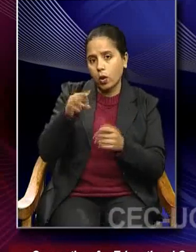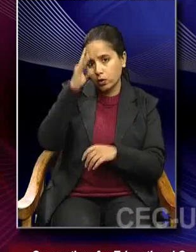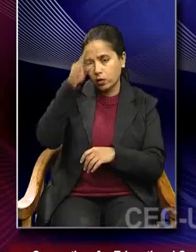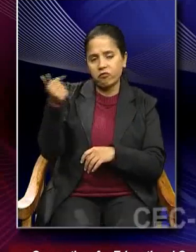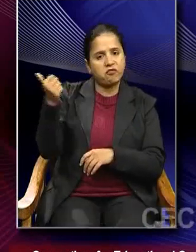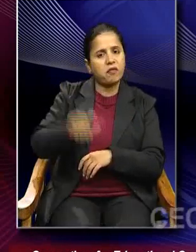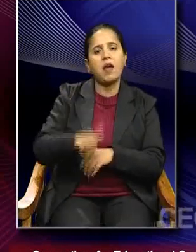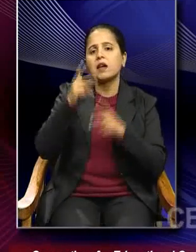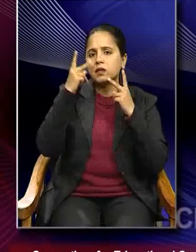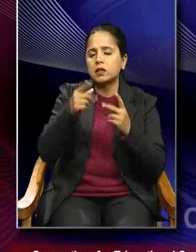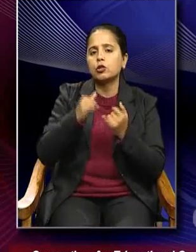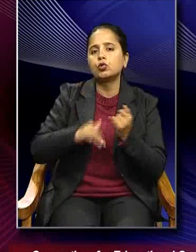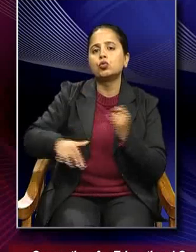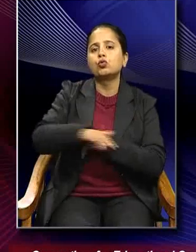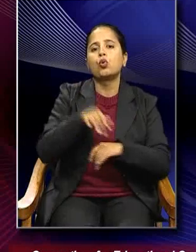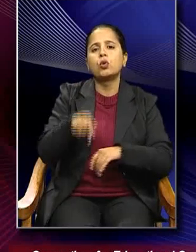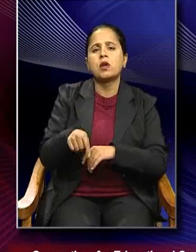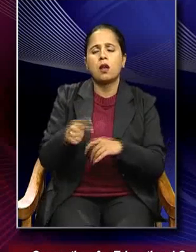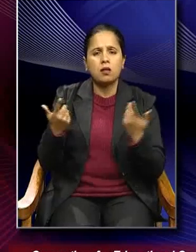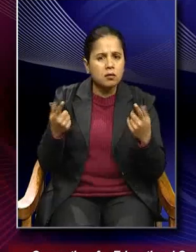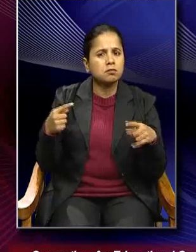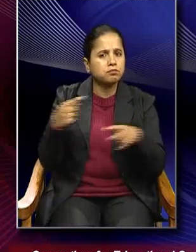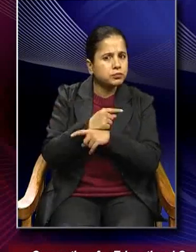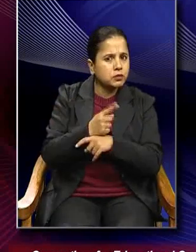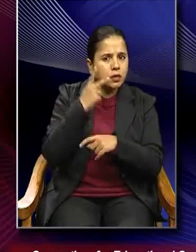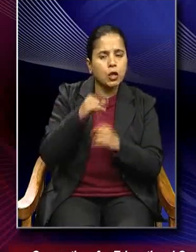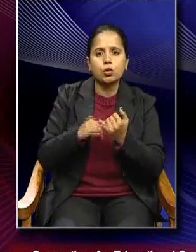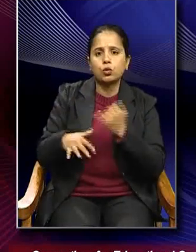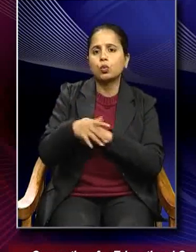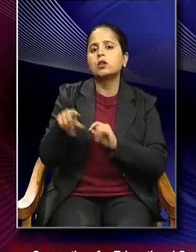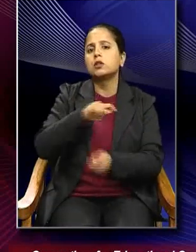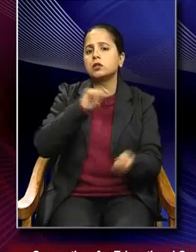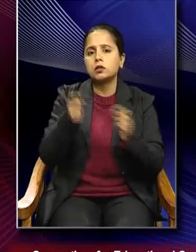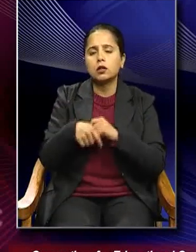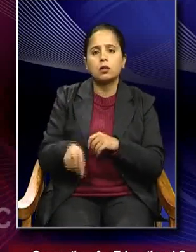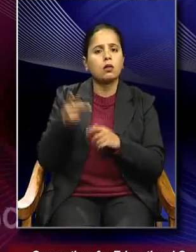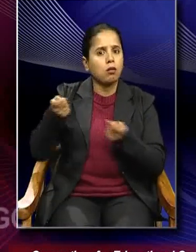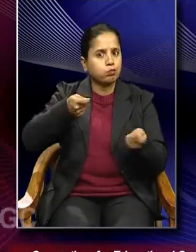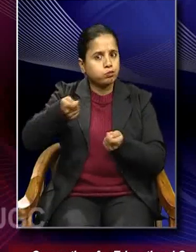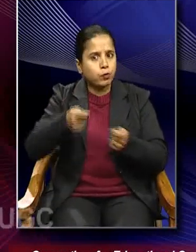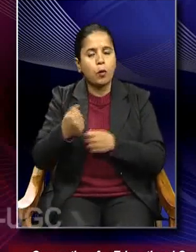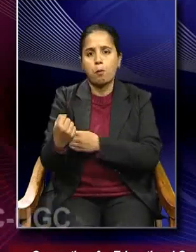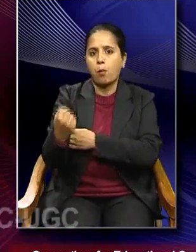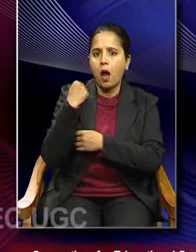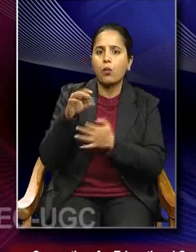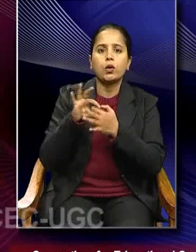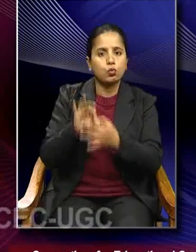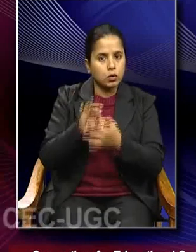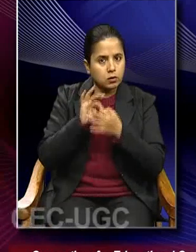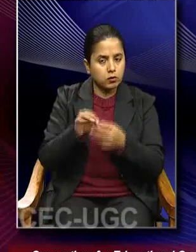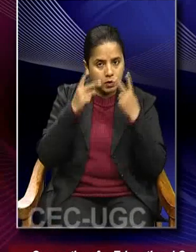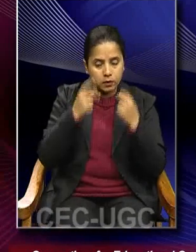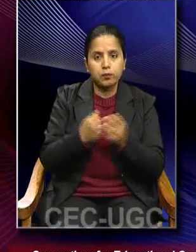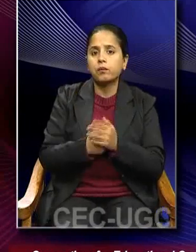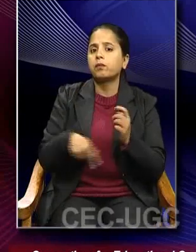fails to look into social conflict, social change, domination and power relationship